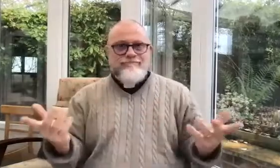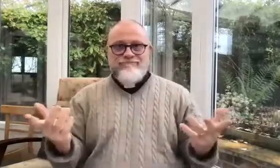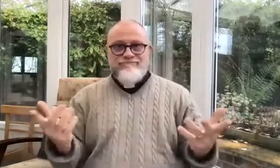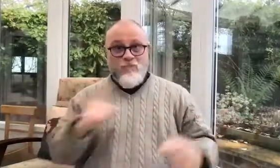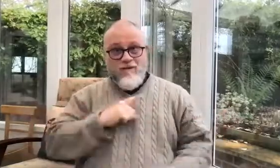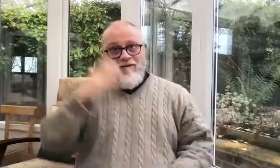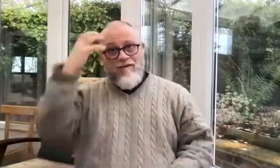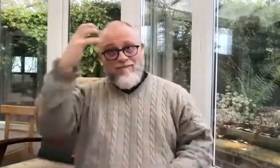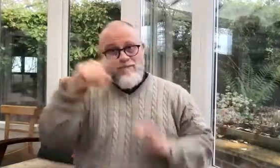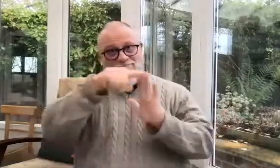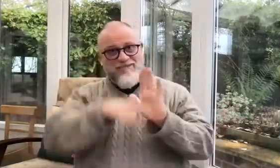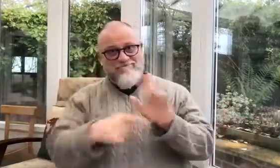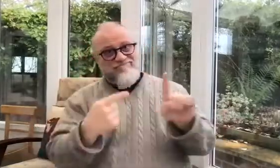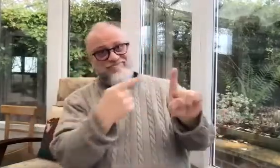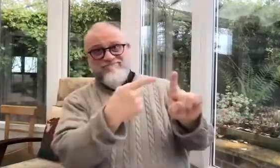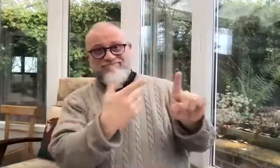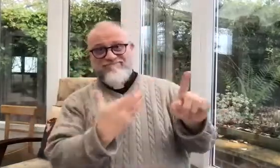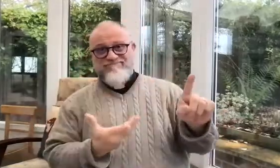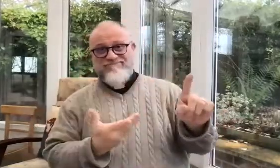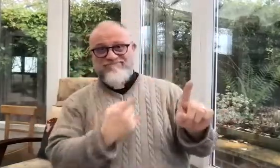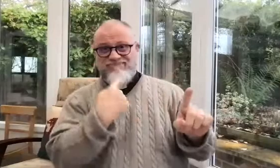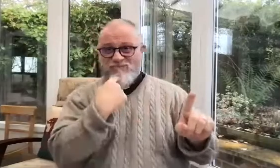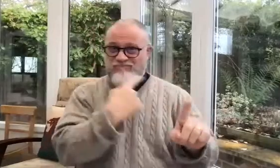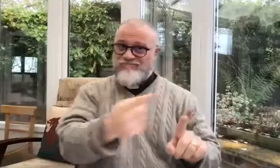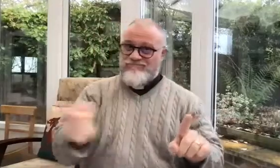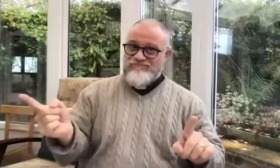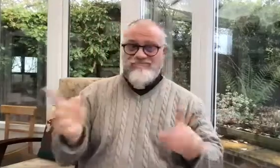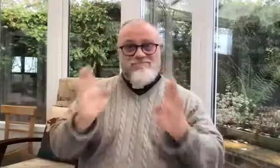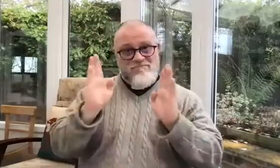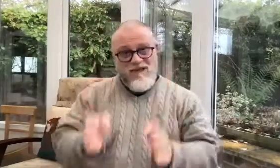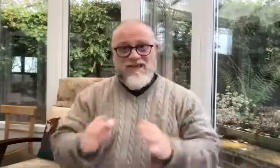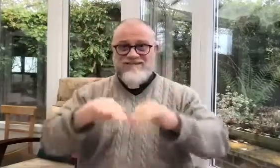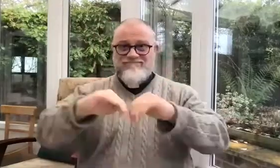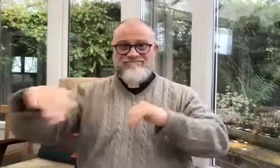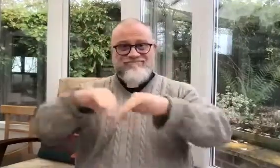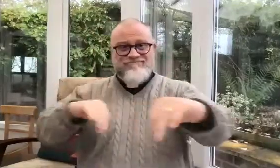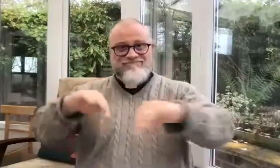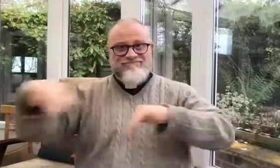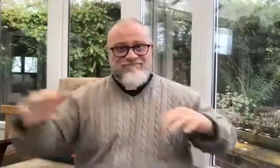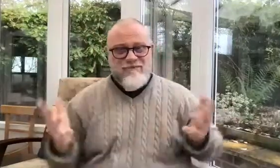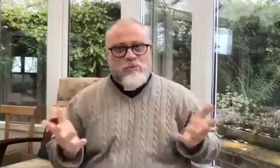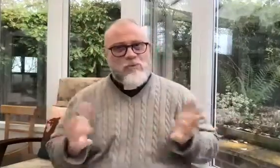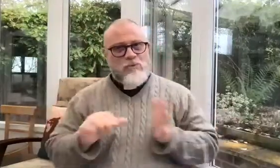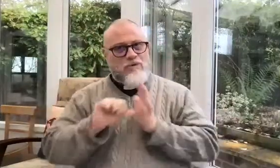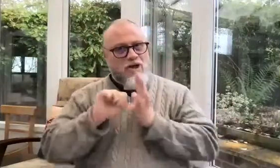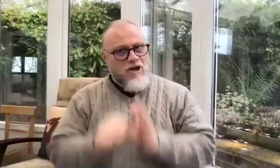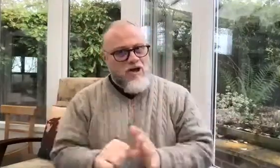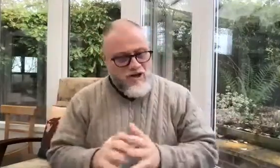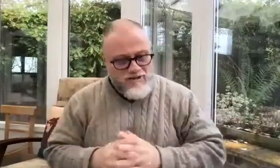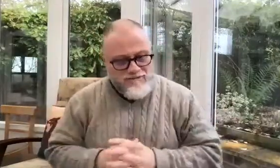get together, but it's impossible because of the government guidelines who have told everybody that we must socially